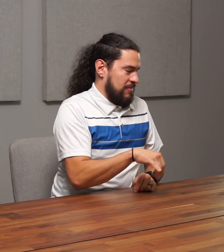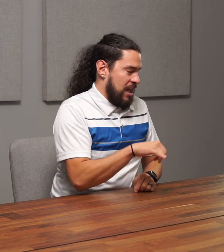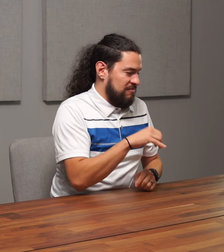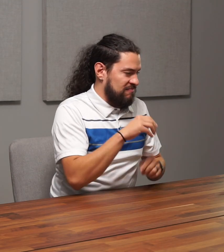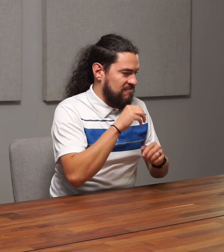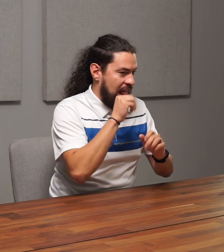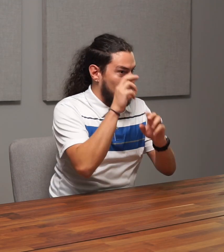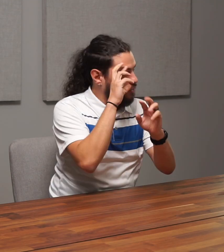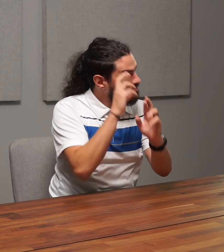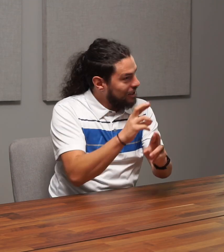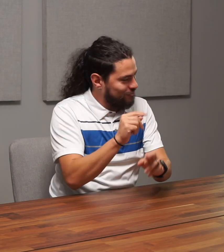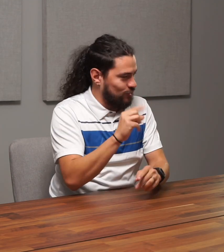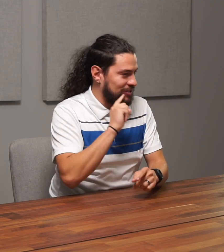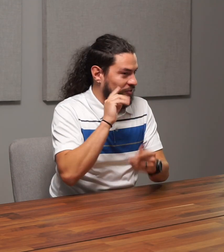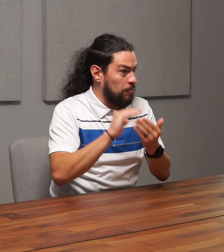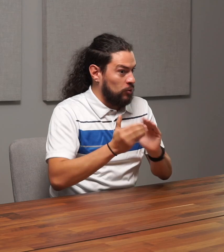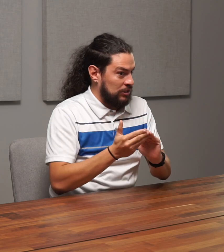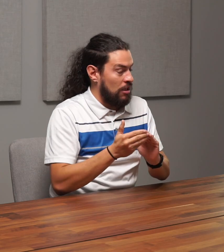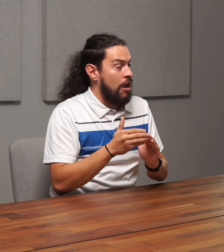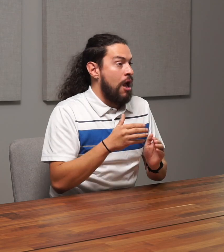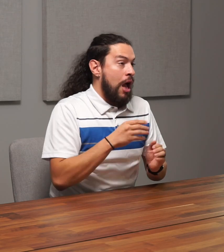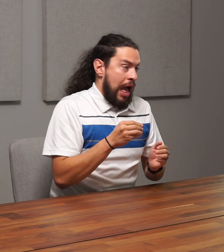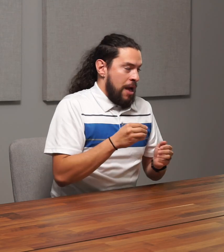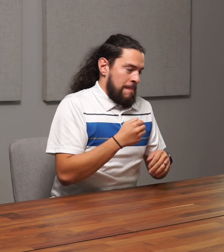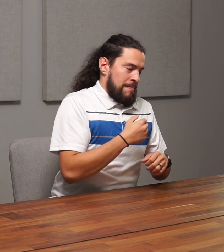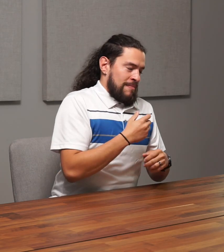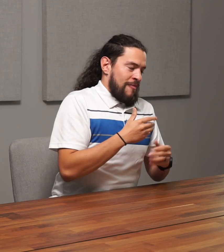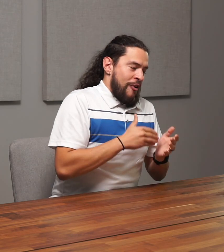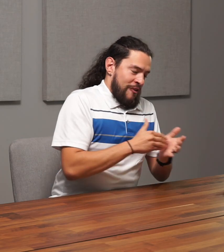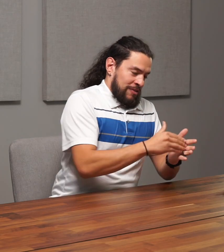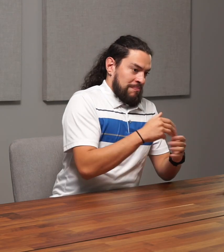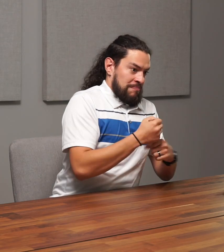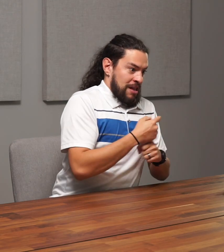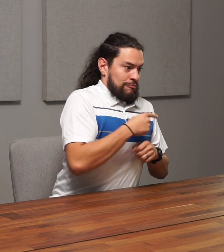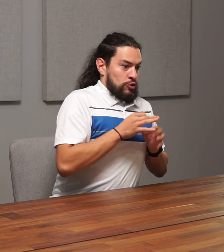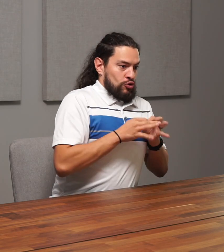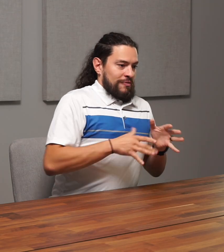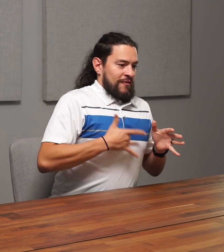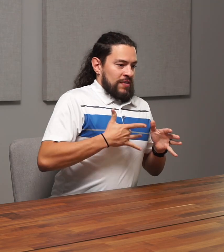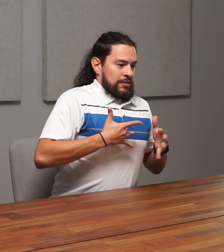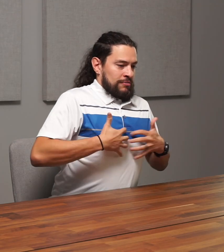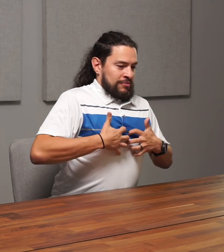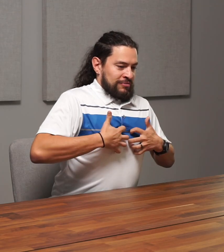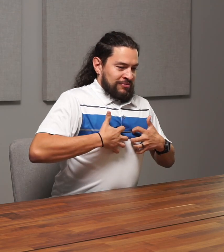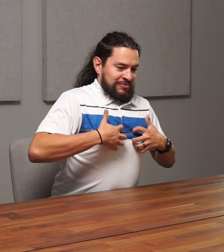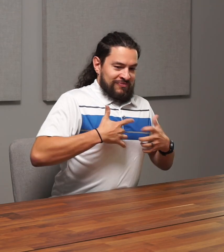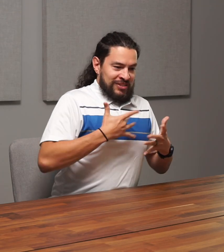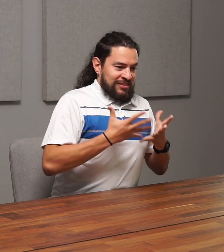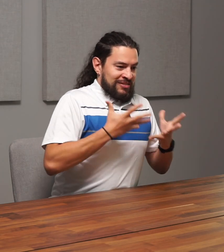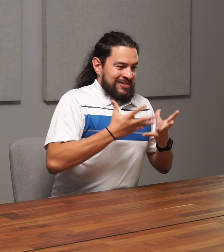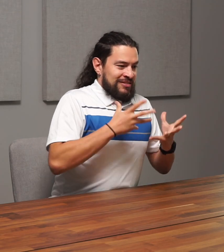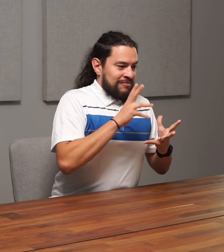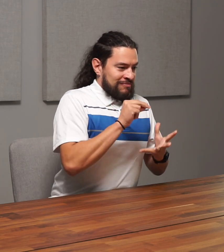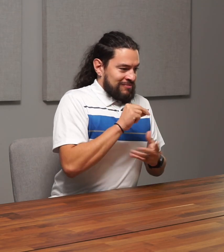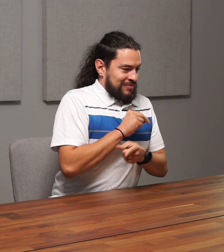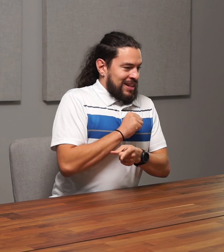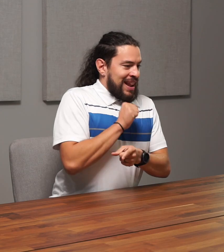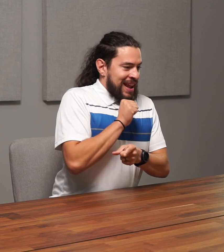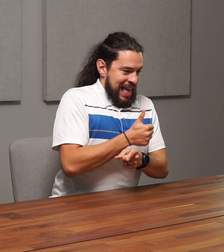conversation right now you and I are talking it's not necessarily you know the interpreter is just the conduit of communication I know sometimes the interpreter in the